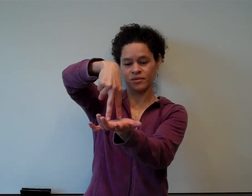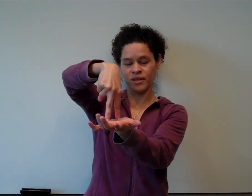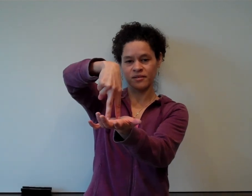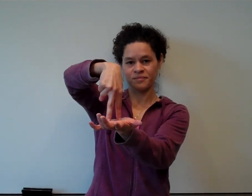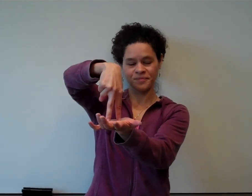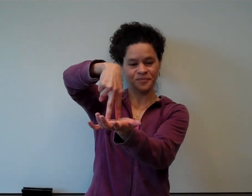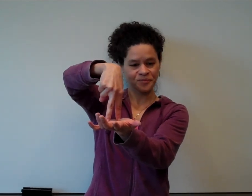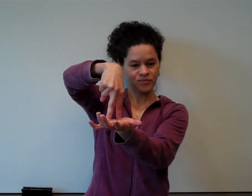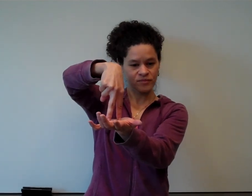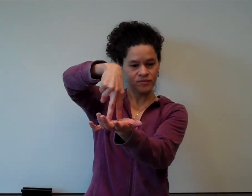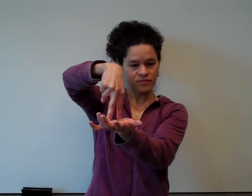where.